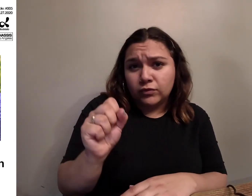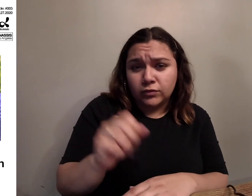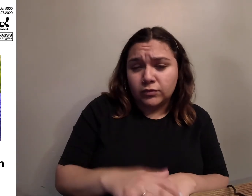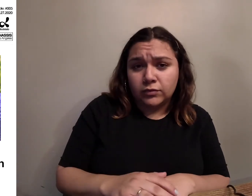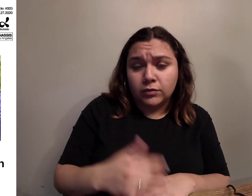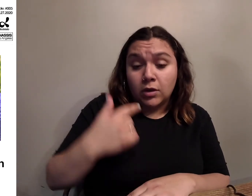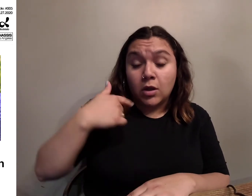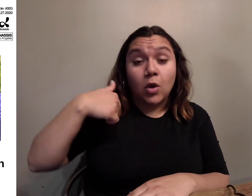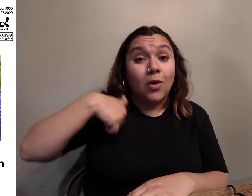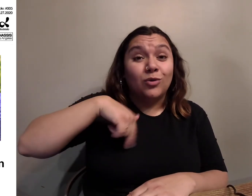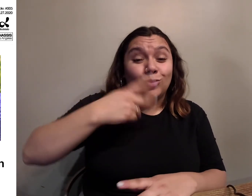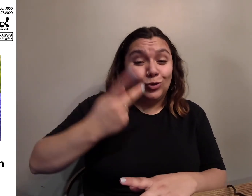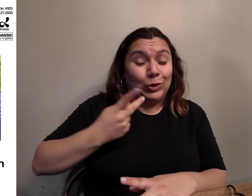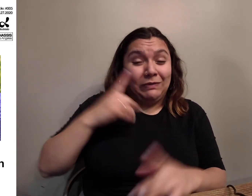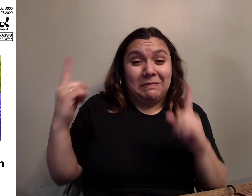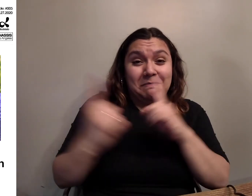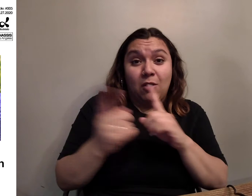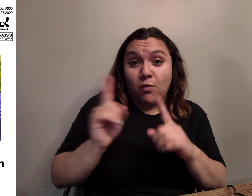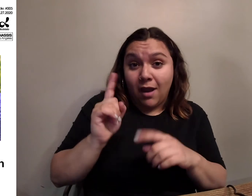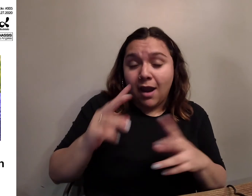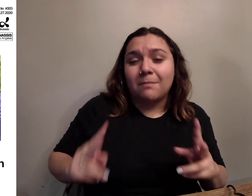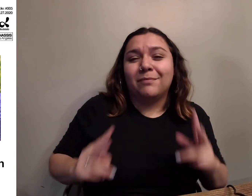We met in Paris.